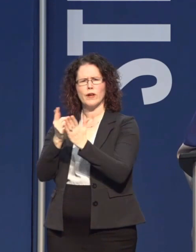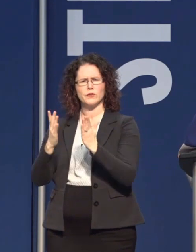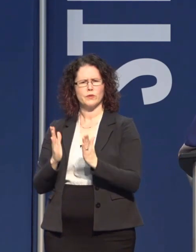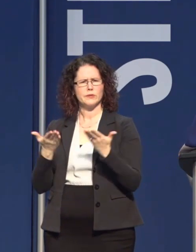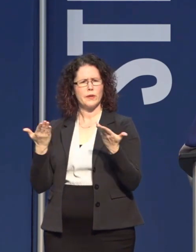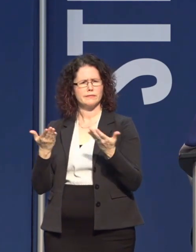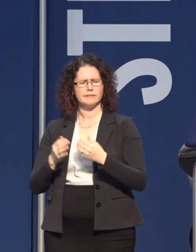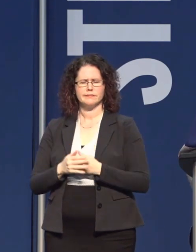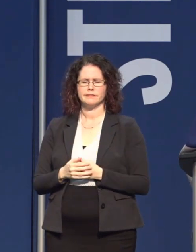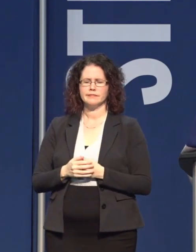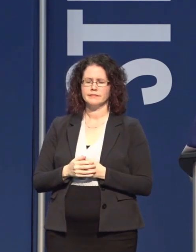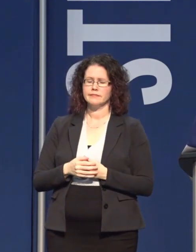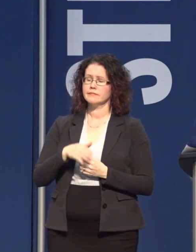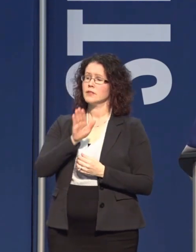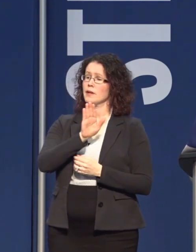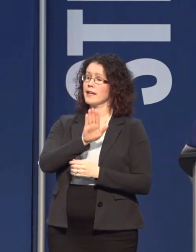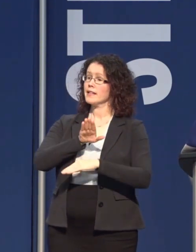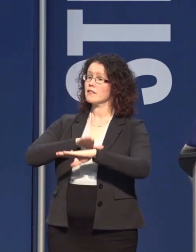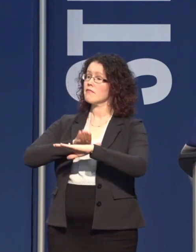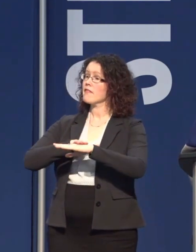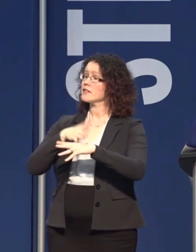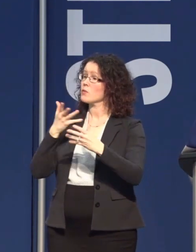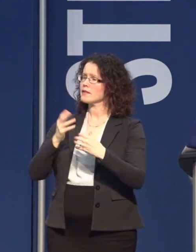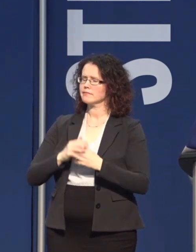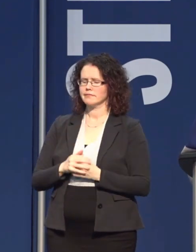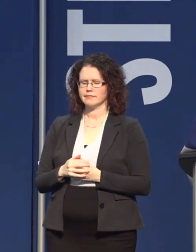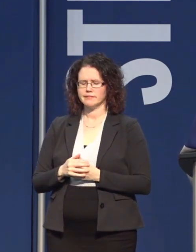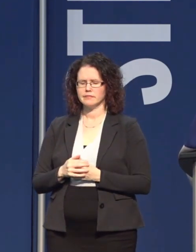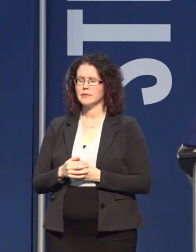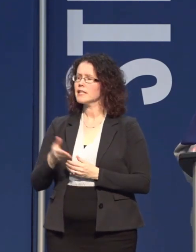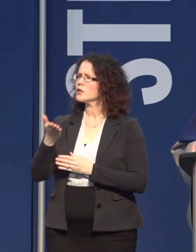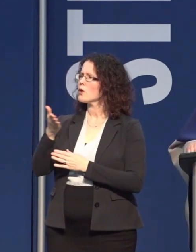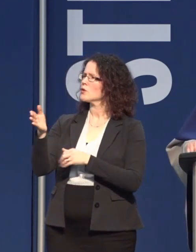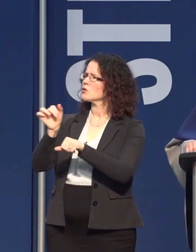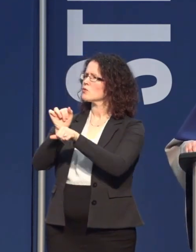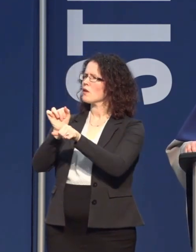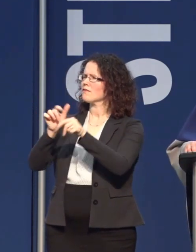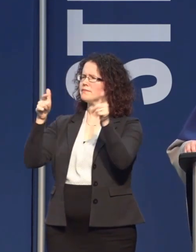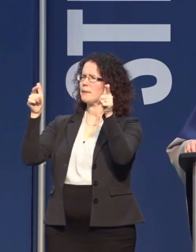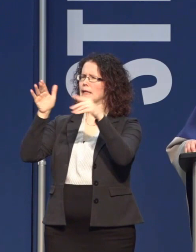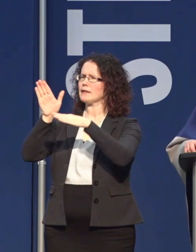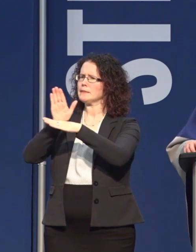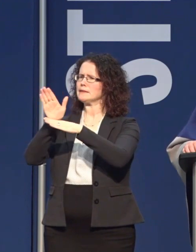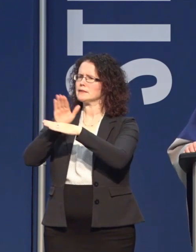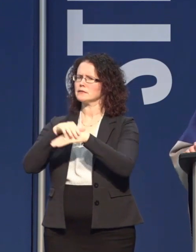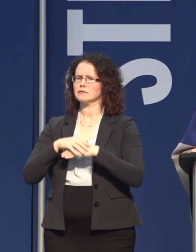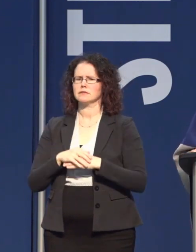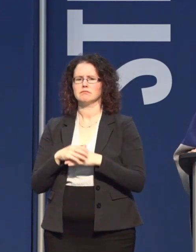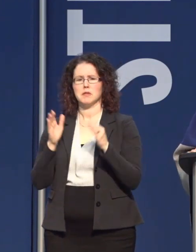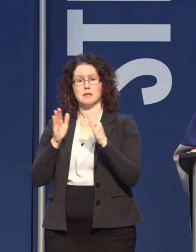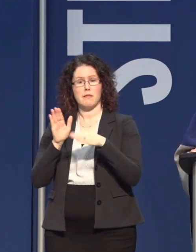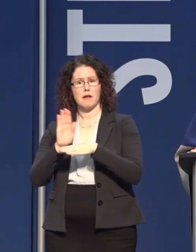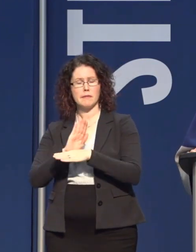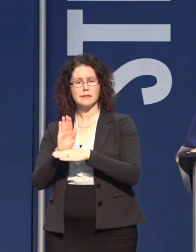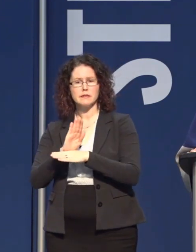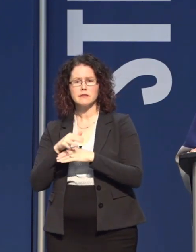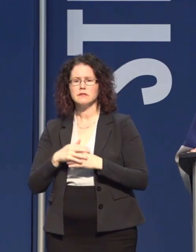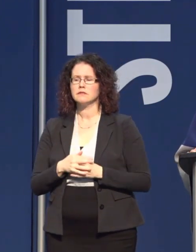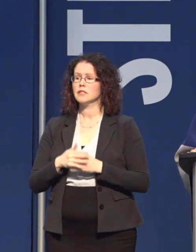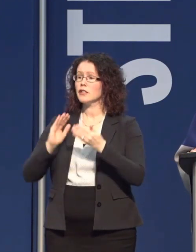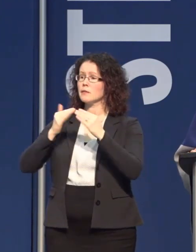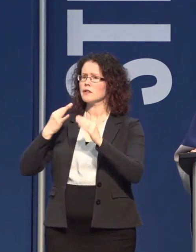"My advice would be whether you are working for a large business, running a small enterprise, volunteering in a